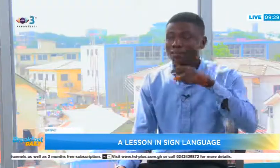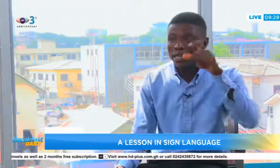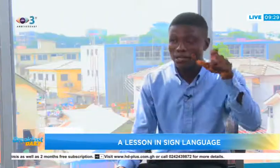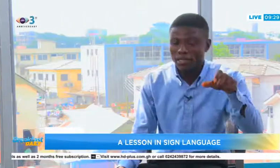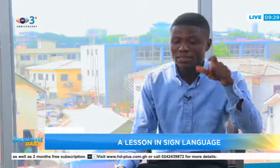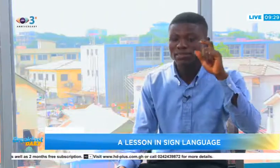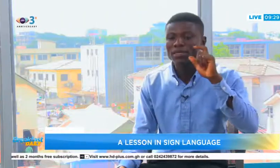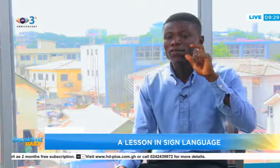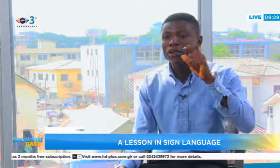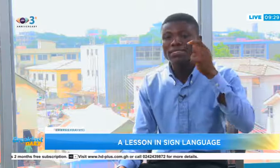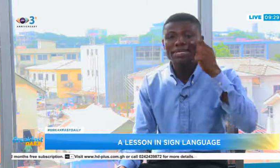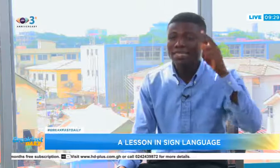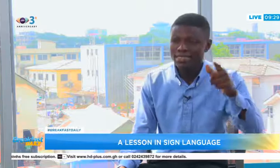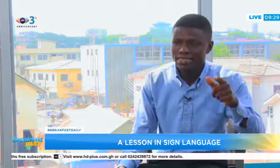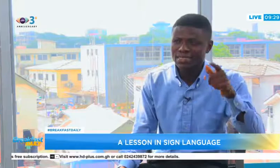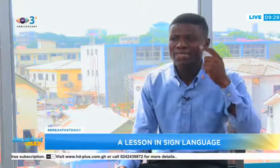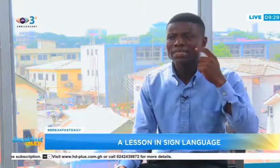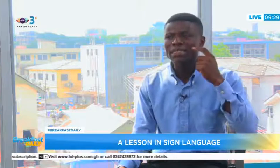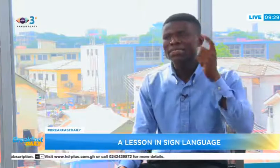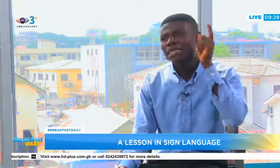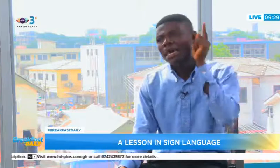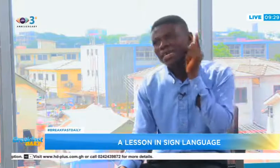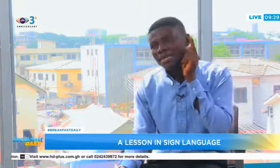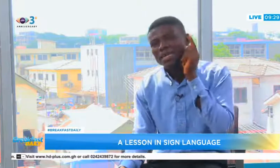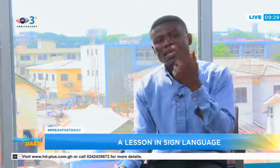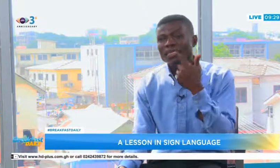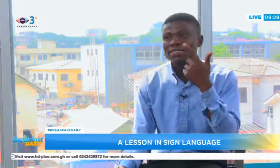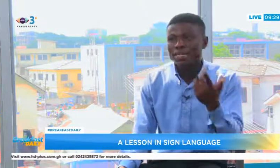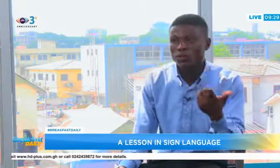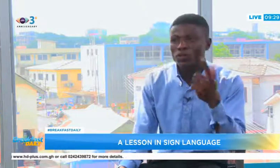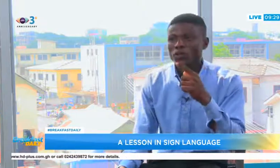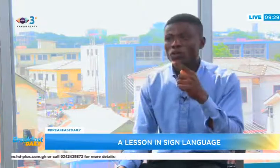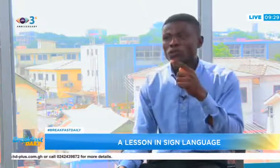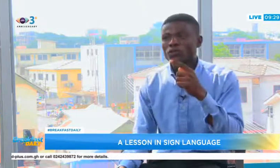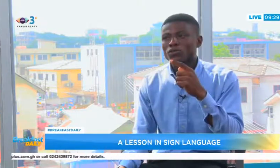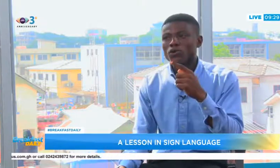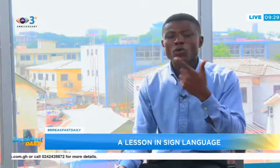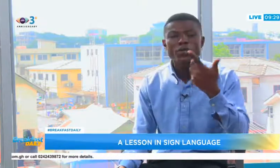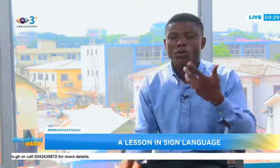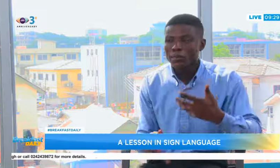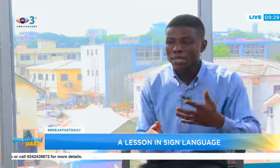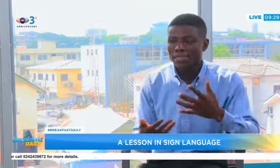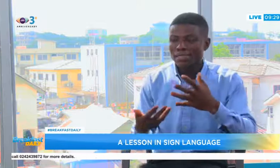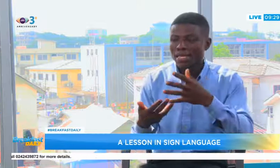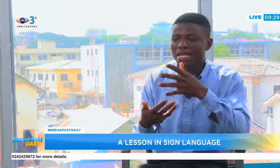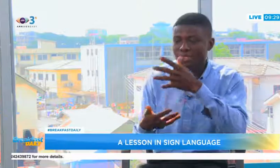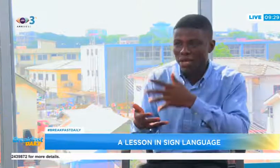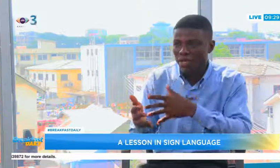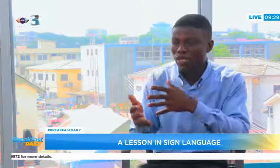blind person, Yeah. for her, she can't see. Here. She can't hear and then she can't talk. Wow. So we communicate. I sign with her